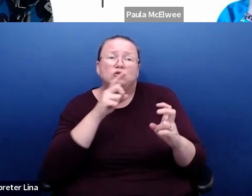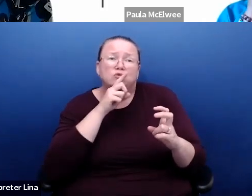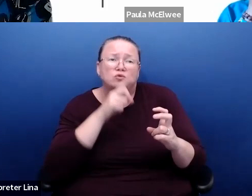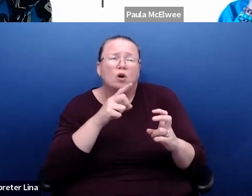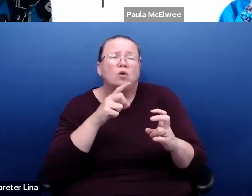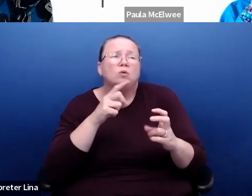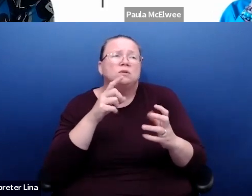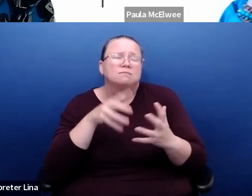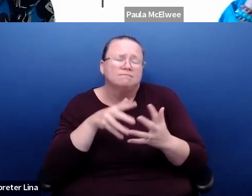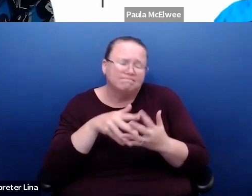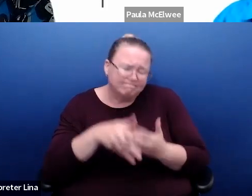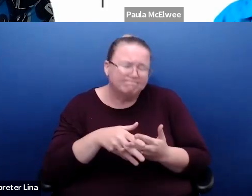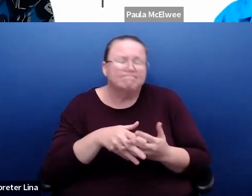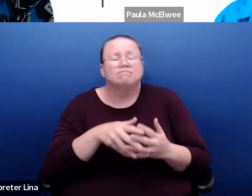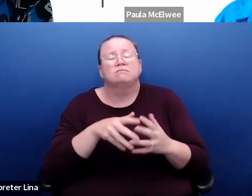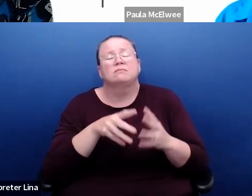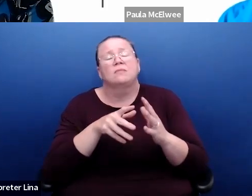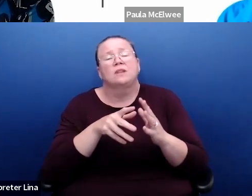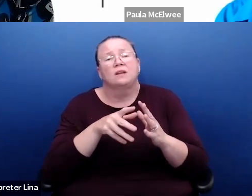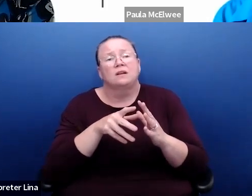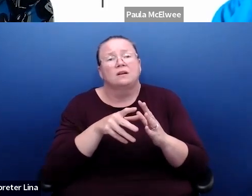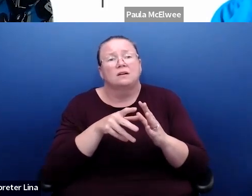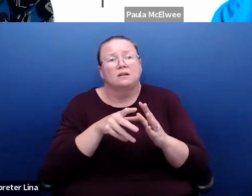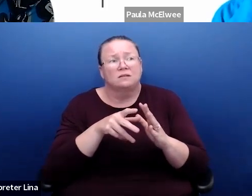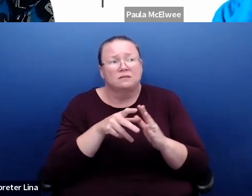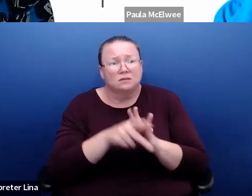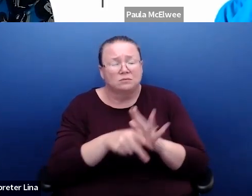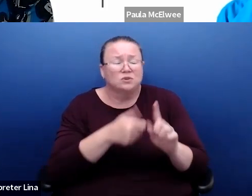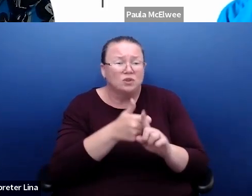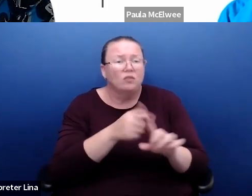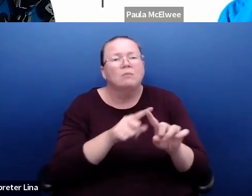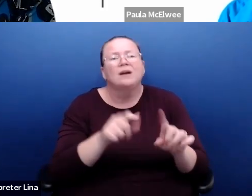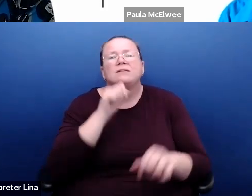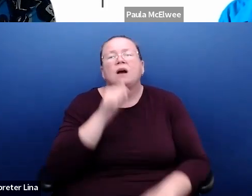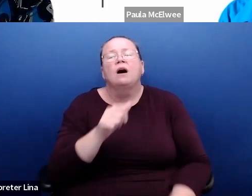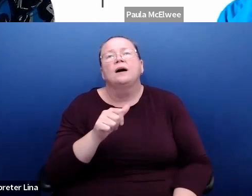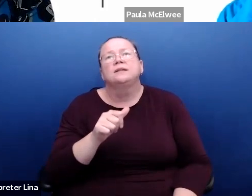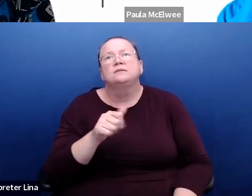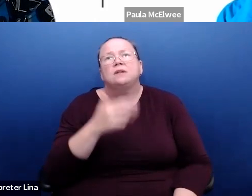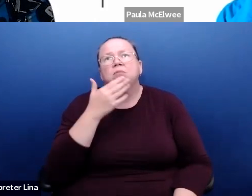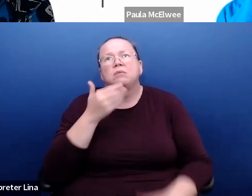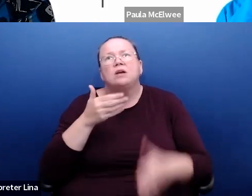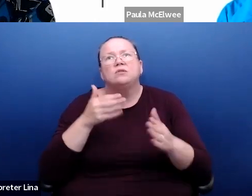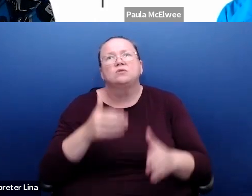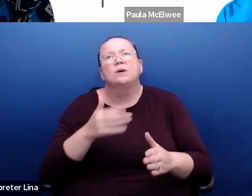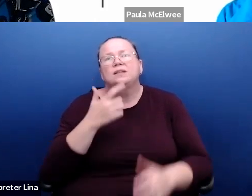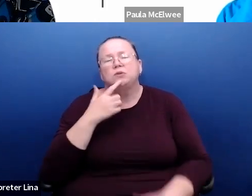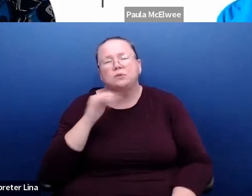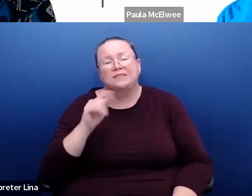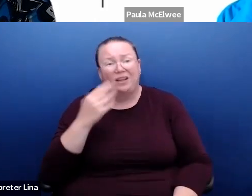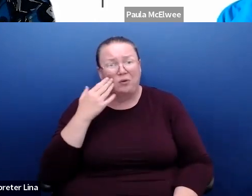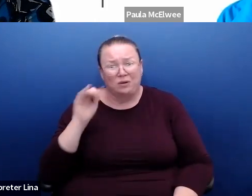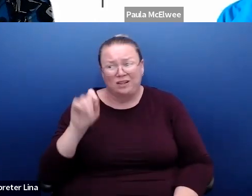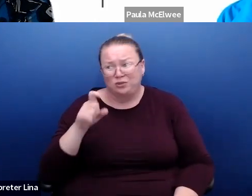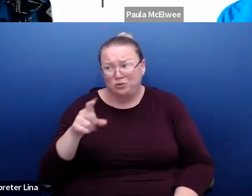that commit suicide, but really that's not the best way to say it. And Alex, I don't know if you want to